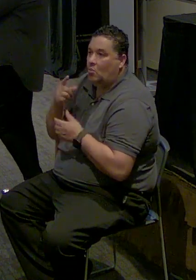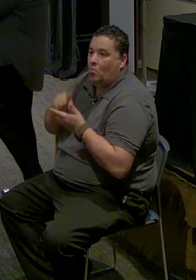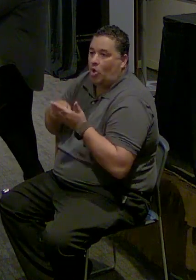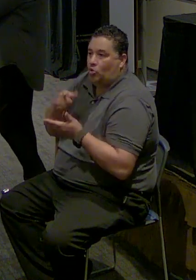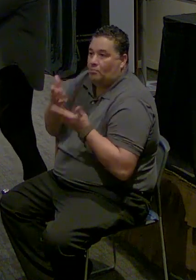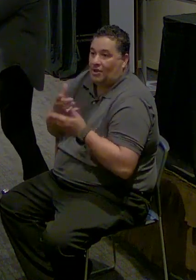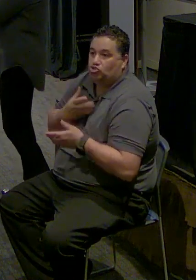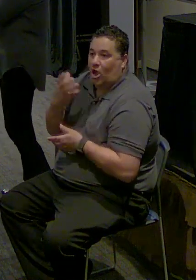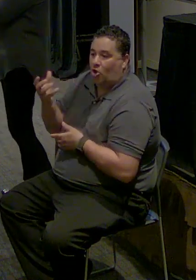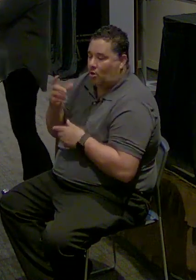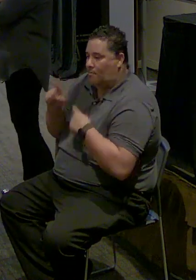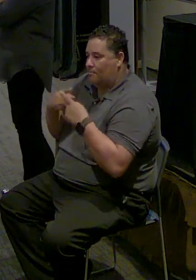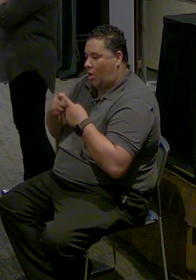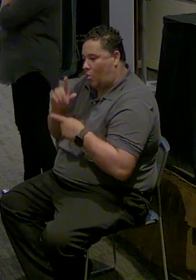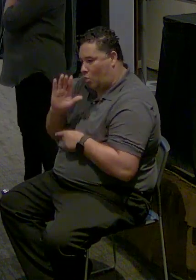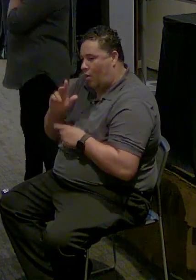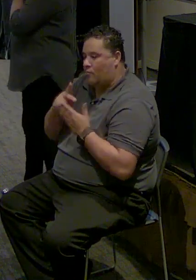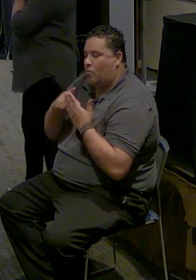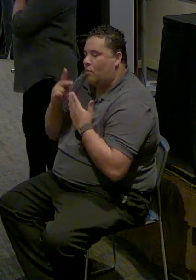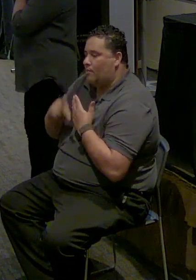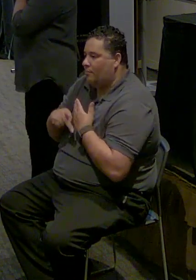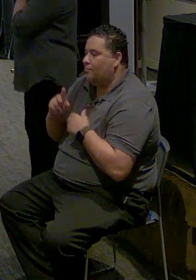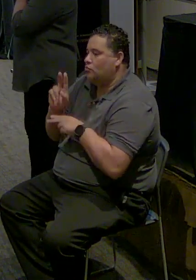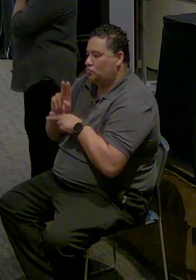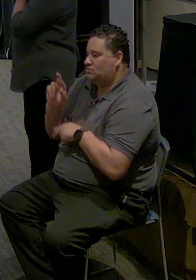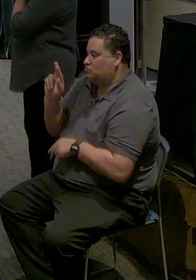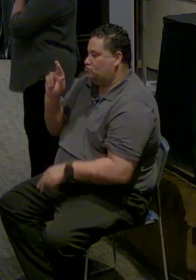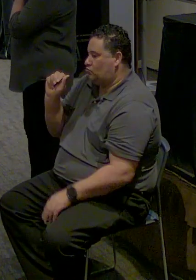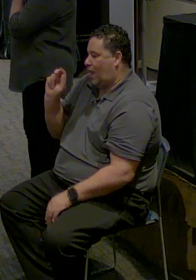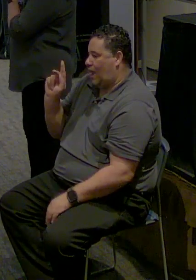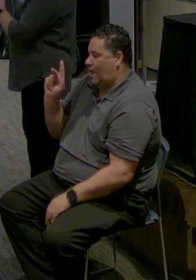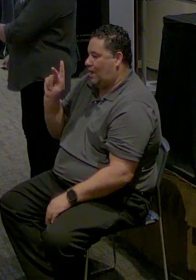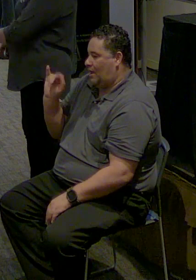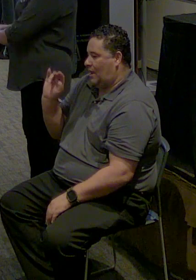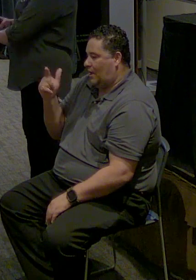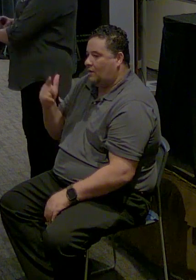share about your CTE program using ranking.